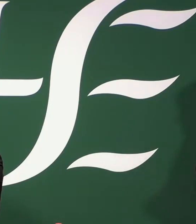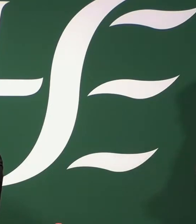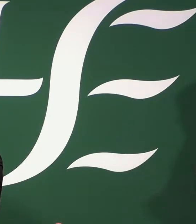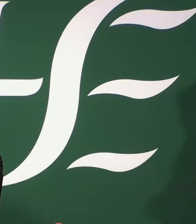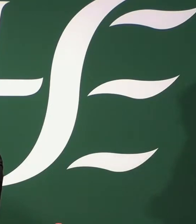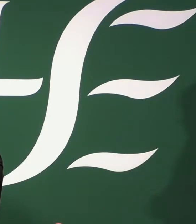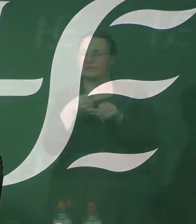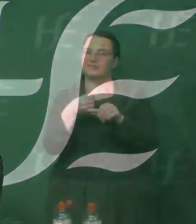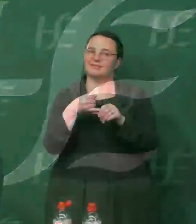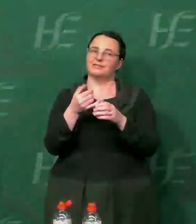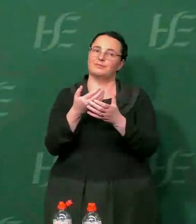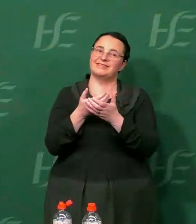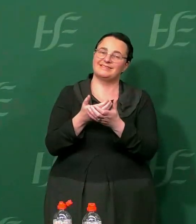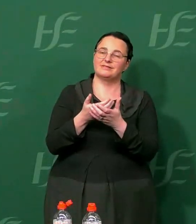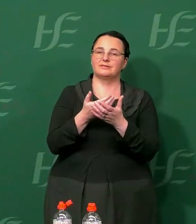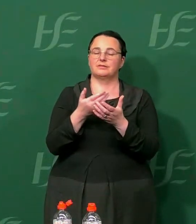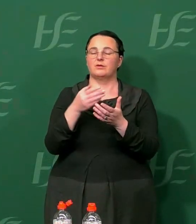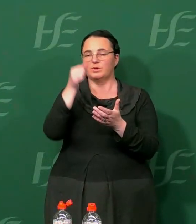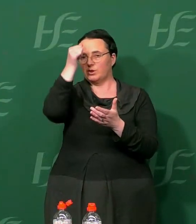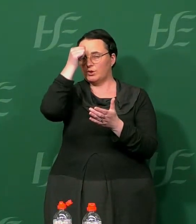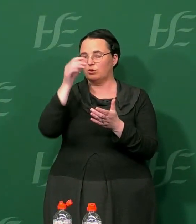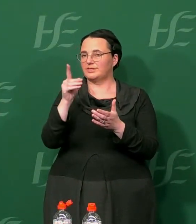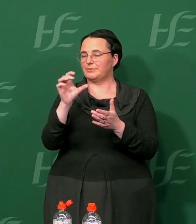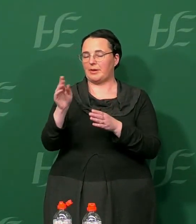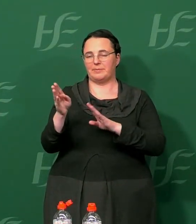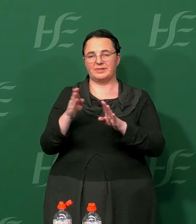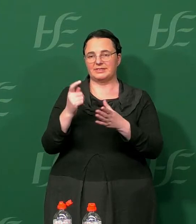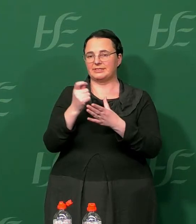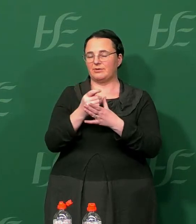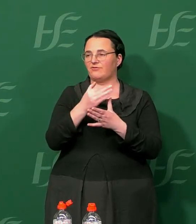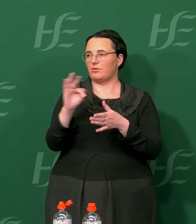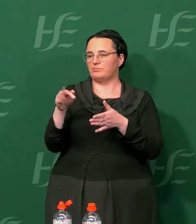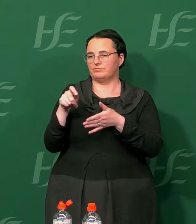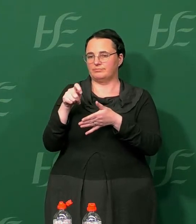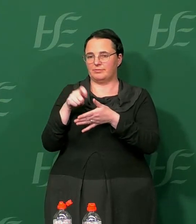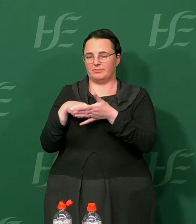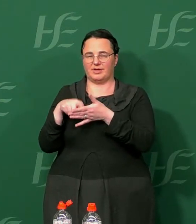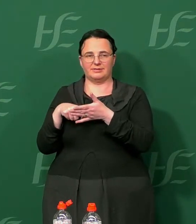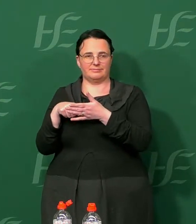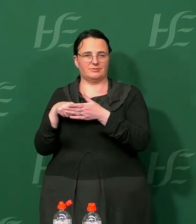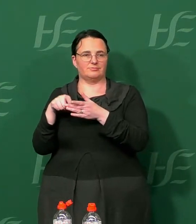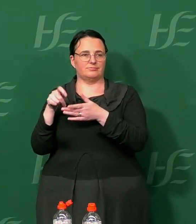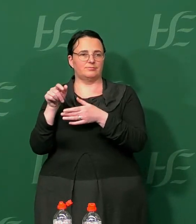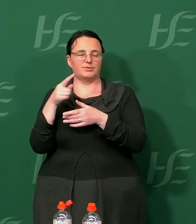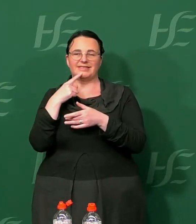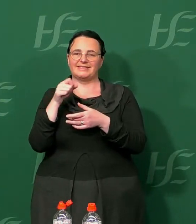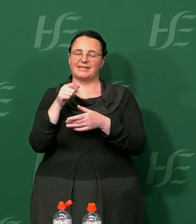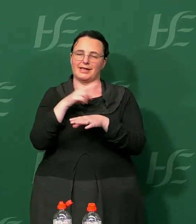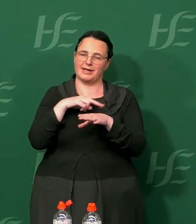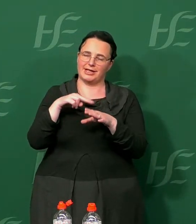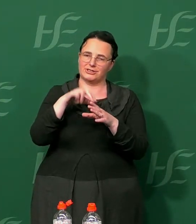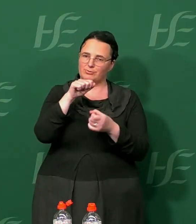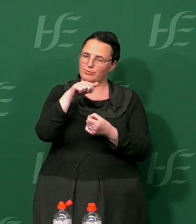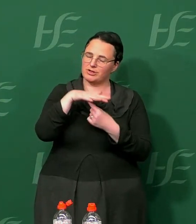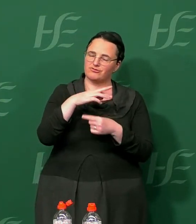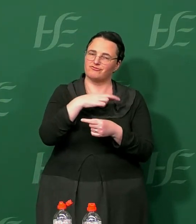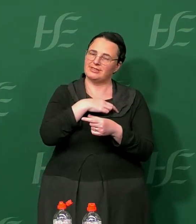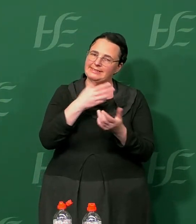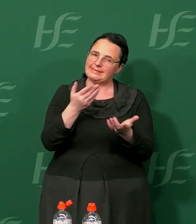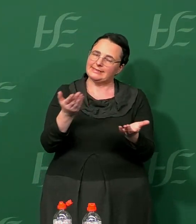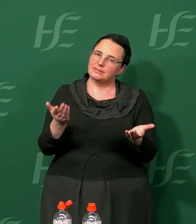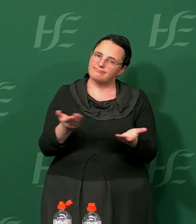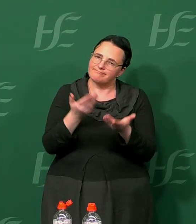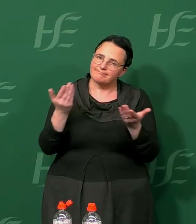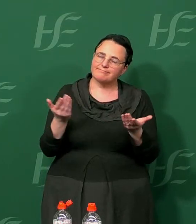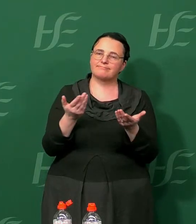real play. I mean, we know December is a busy time for them from a retail perspective, but this is a national priority, and we're really urging them all. And we're